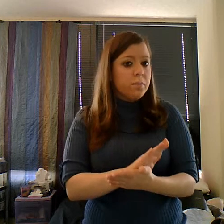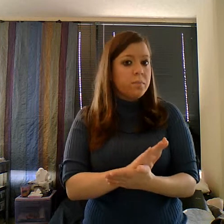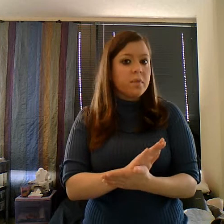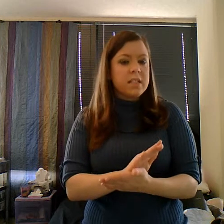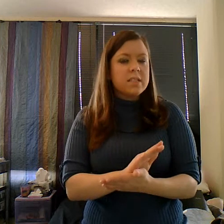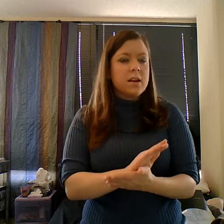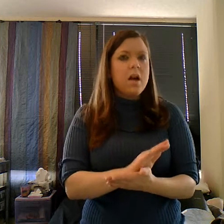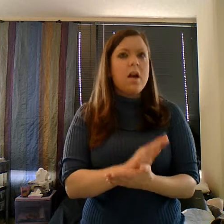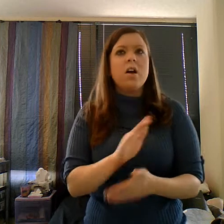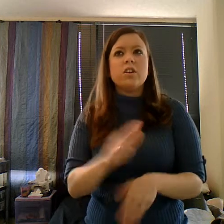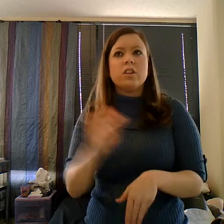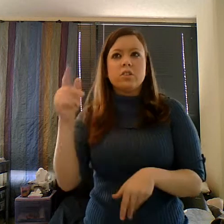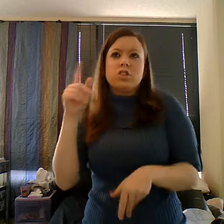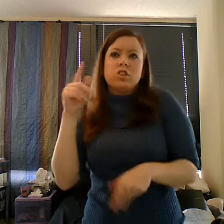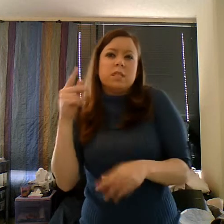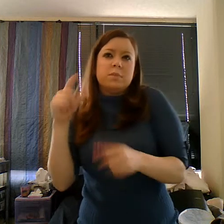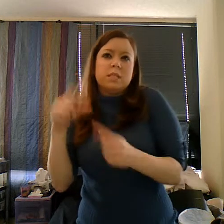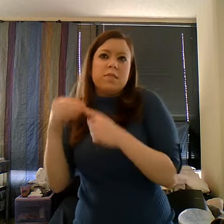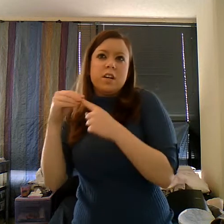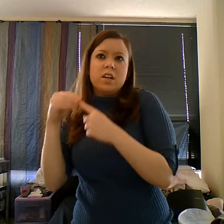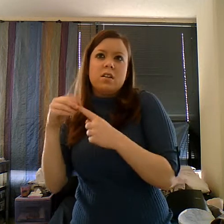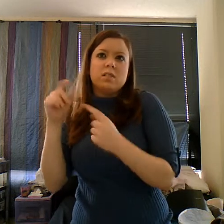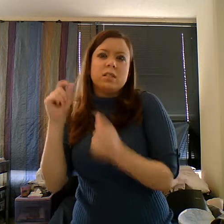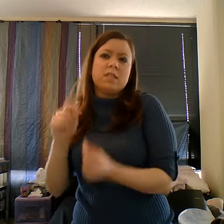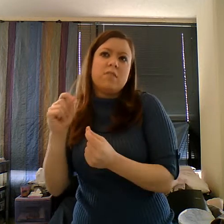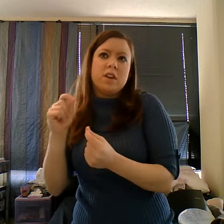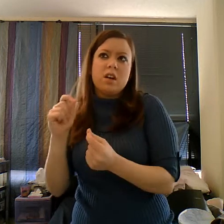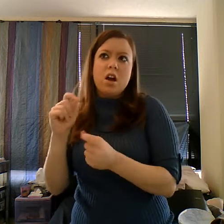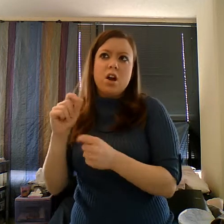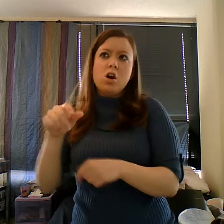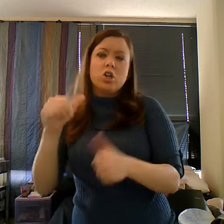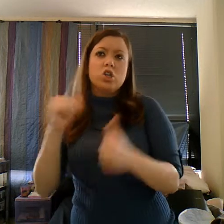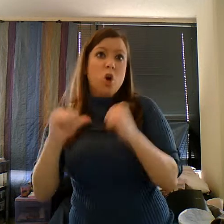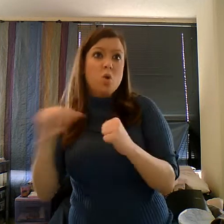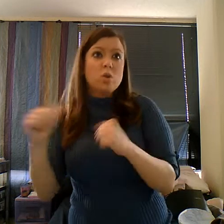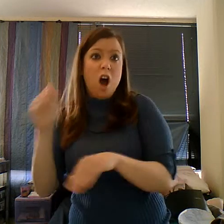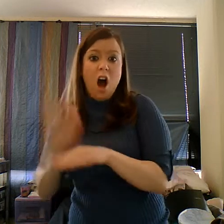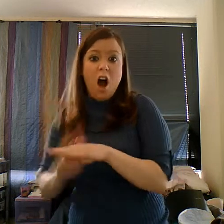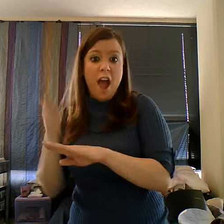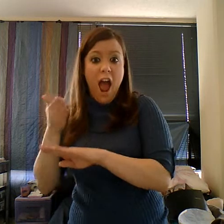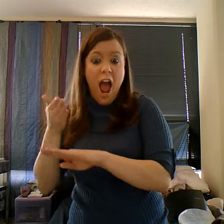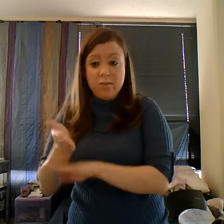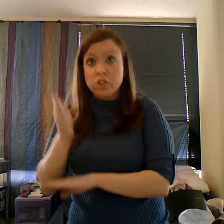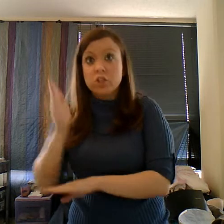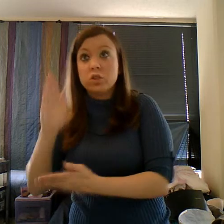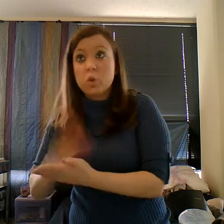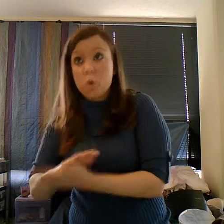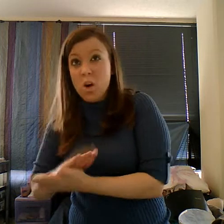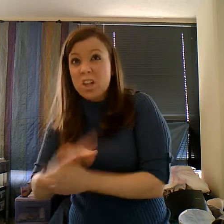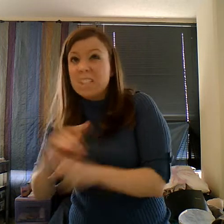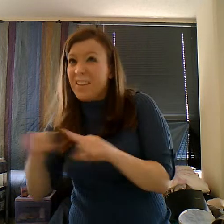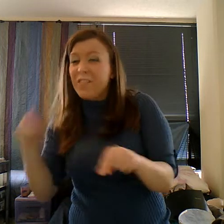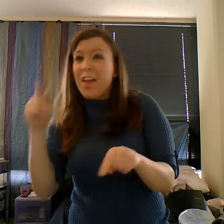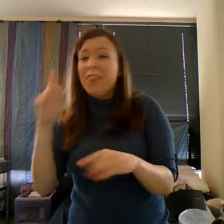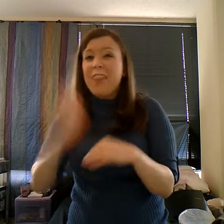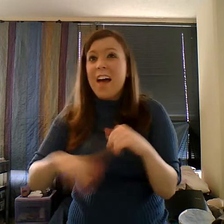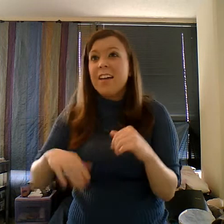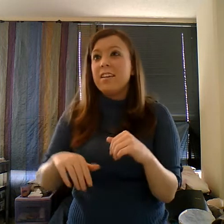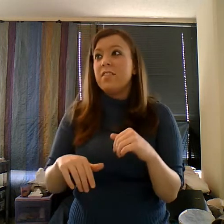same with folk tales. And so there's some, you may think that this belongs to the ancient world, but actually it's not that different.